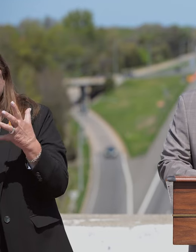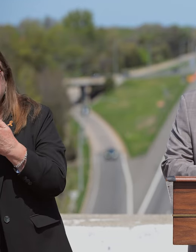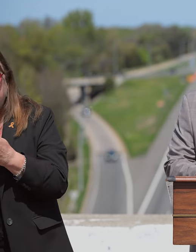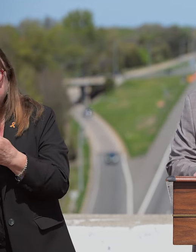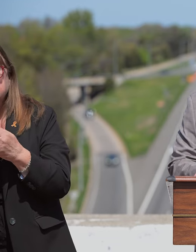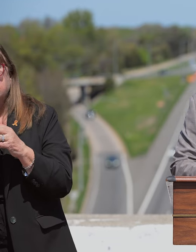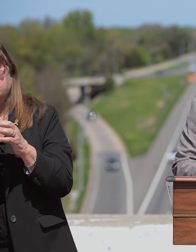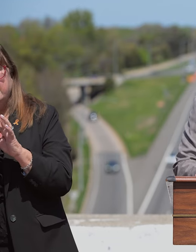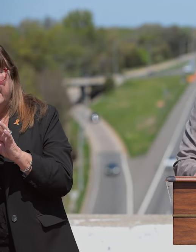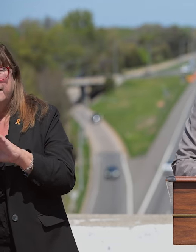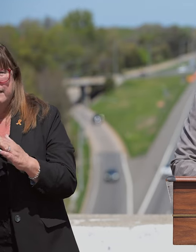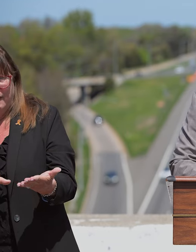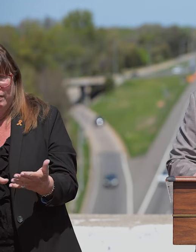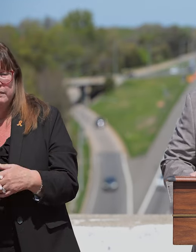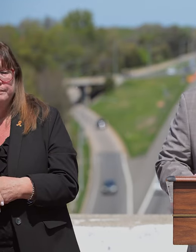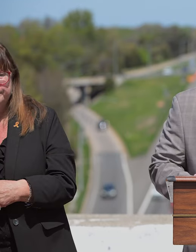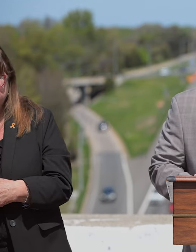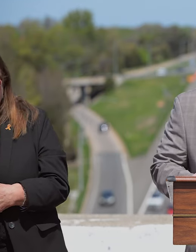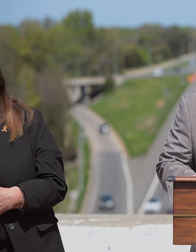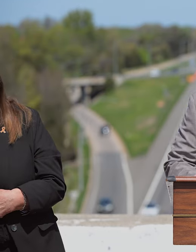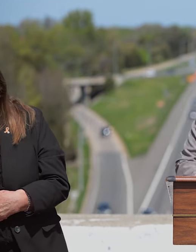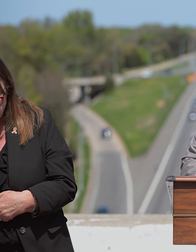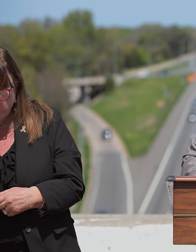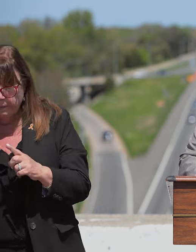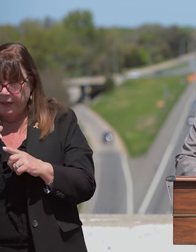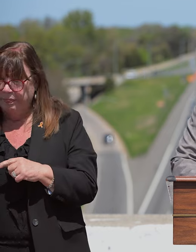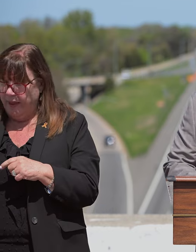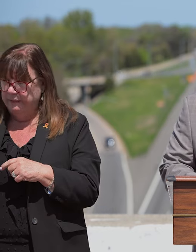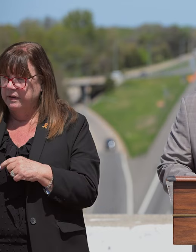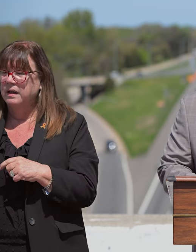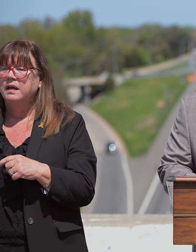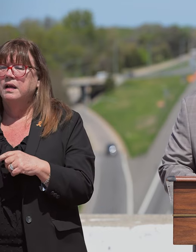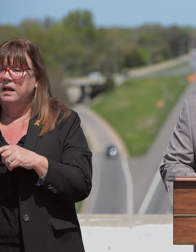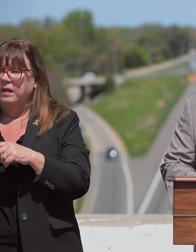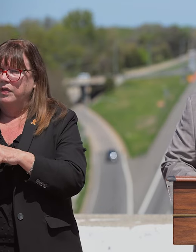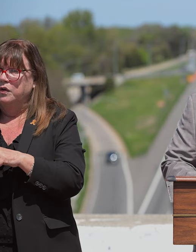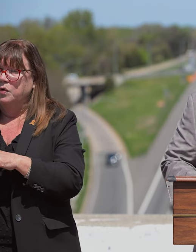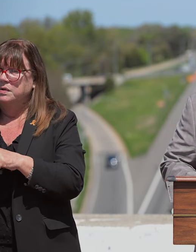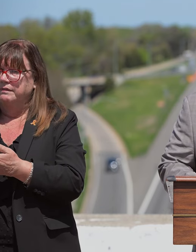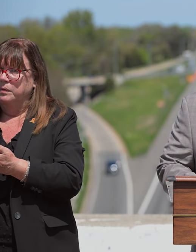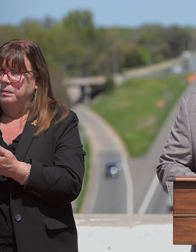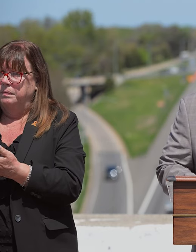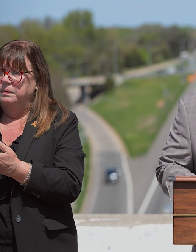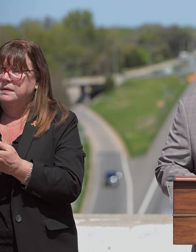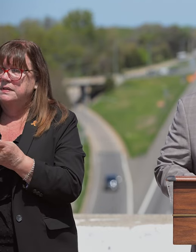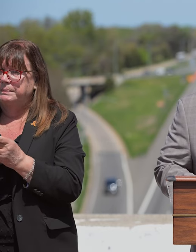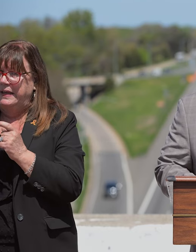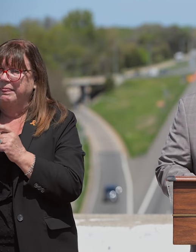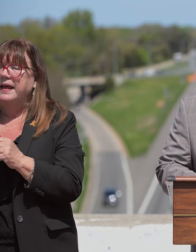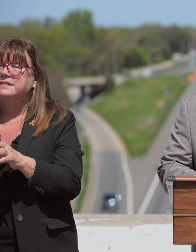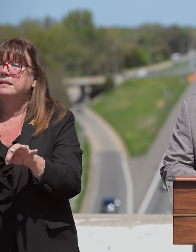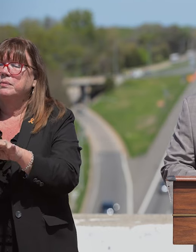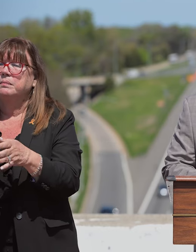crash-related fatalities. To address this, the use of safer speeds is a key part of the U.S. Department